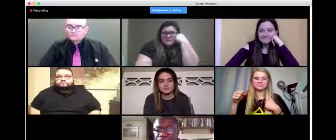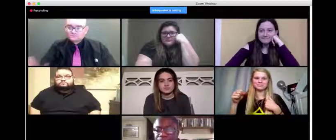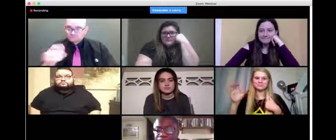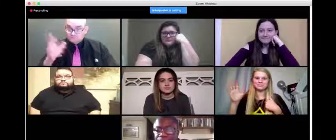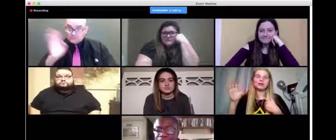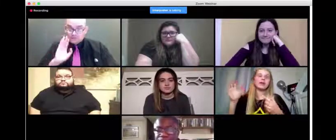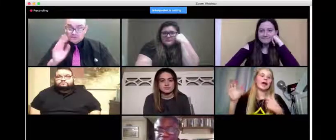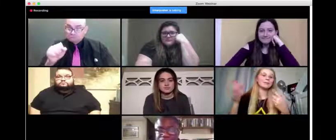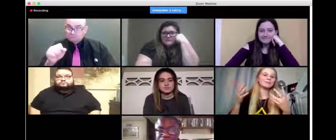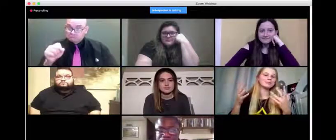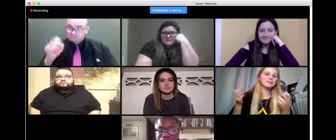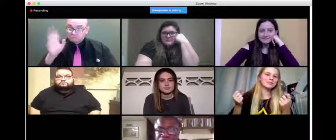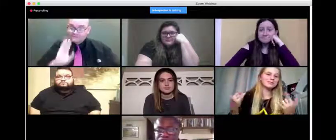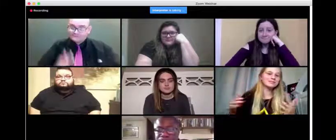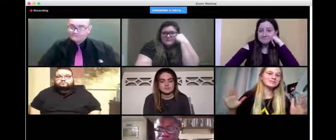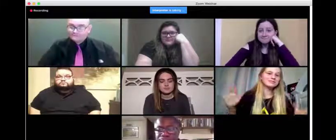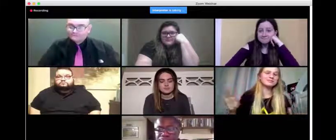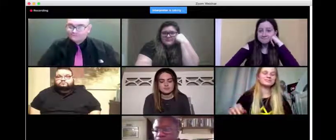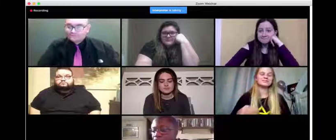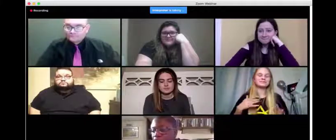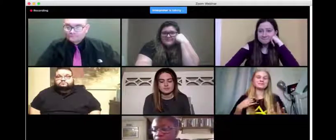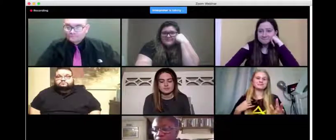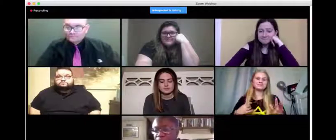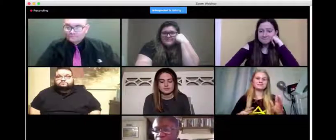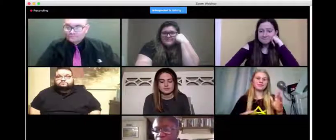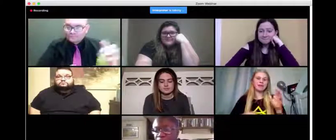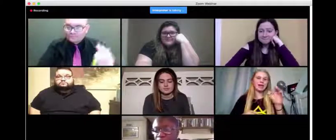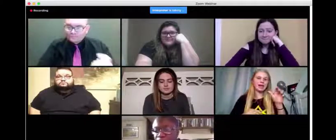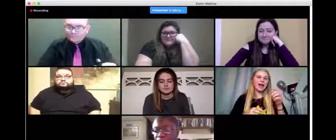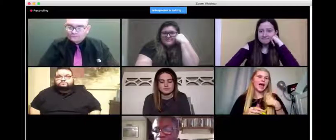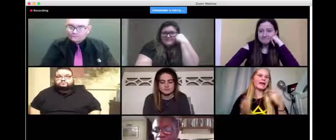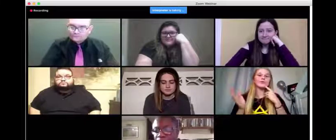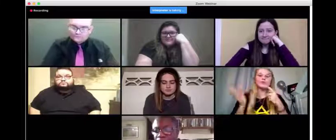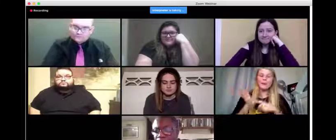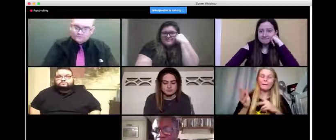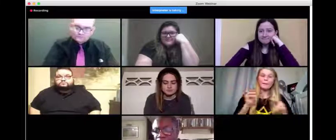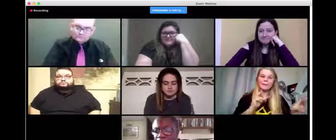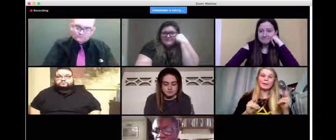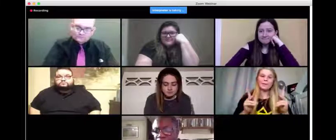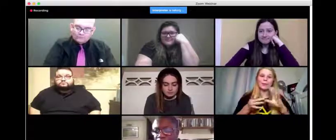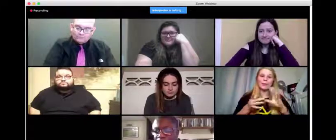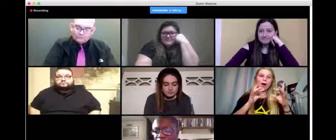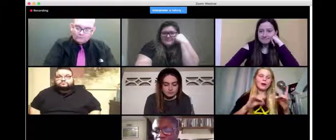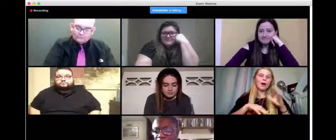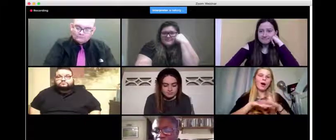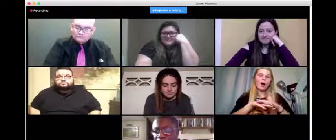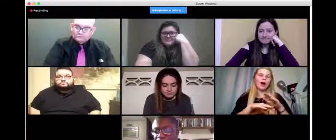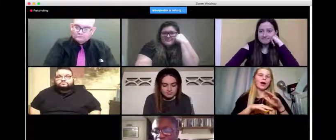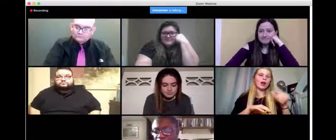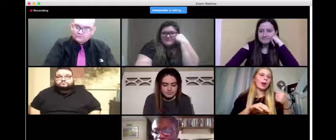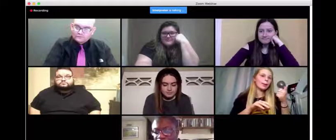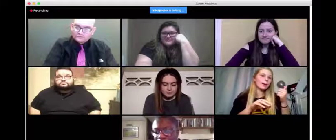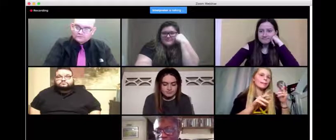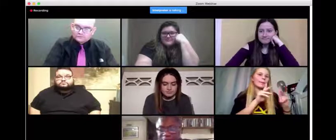I've noticed a lot of people comment on other people's comments saying, you know, you need to add your picture on